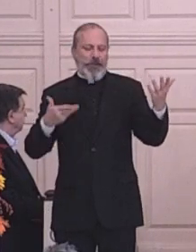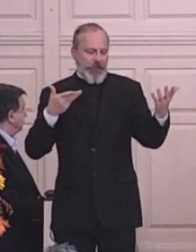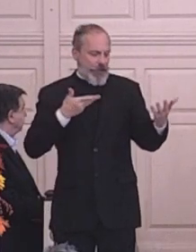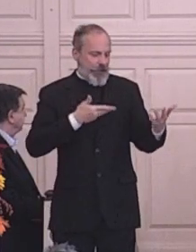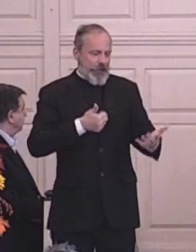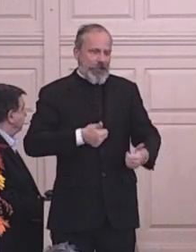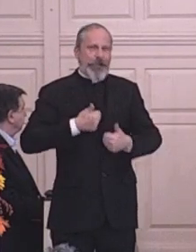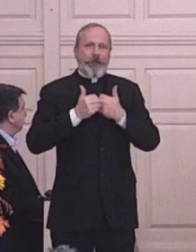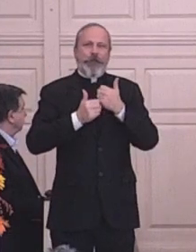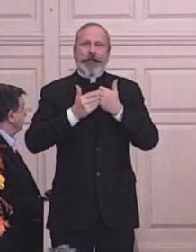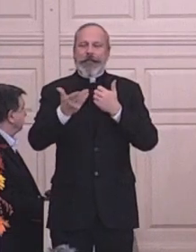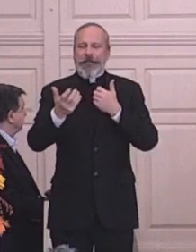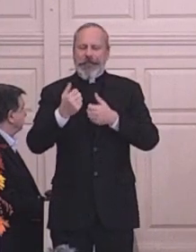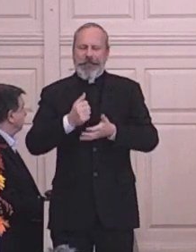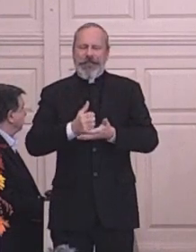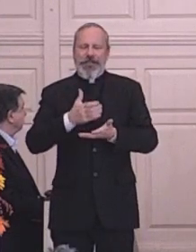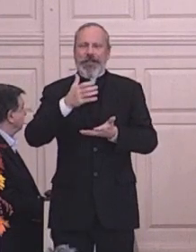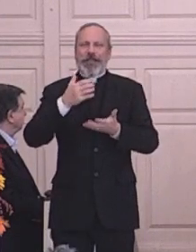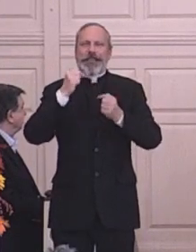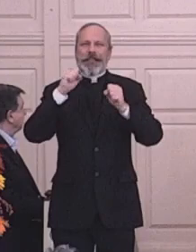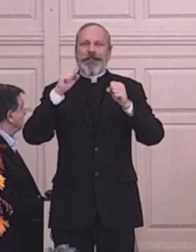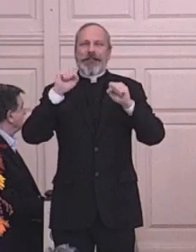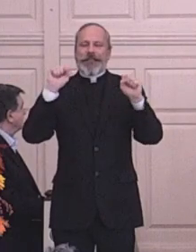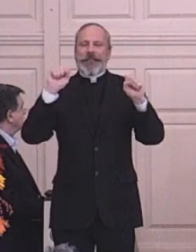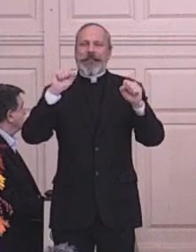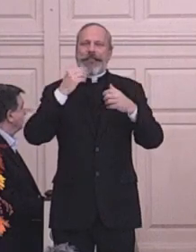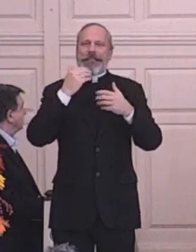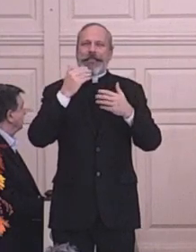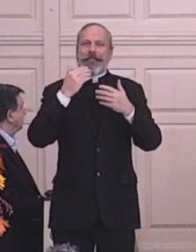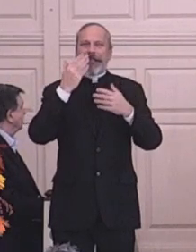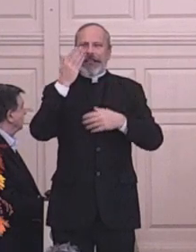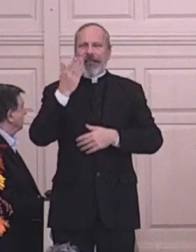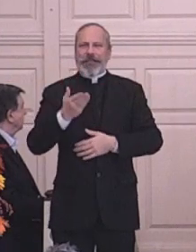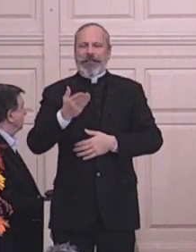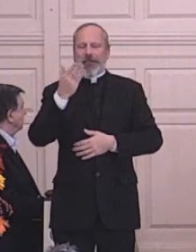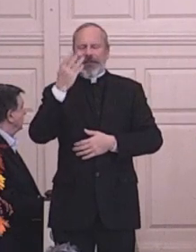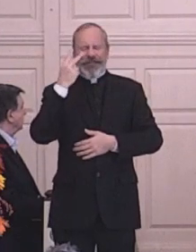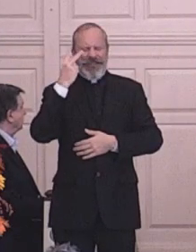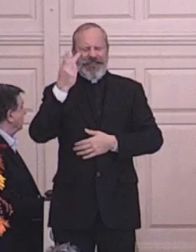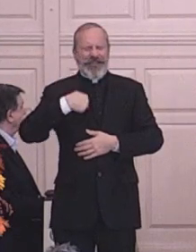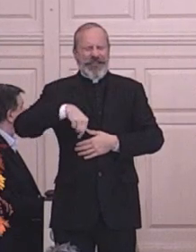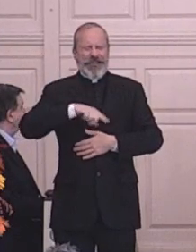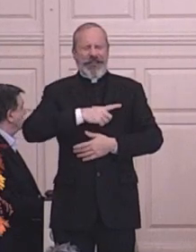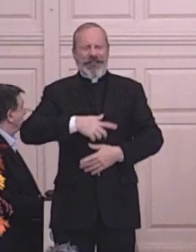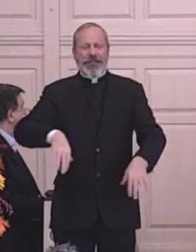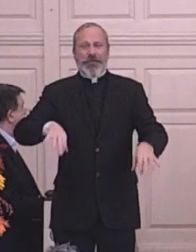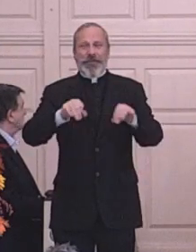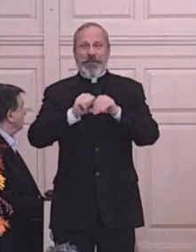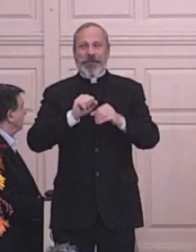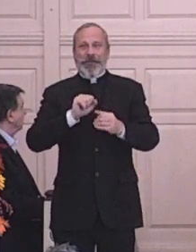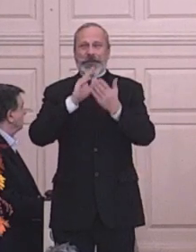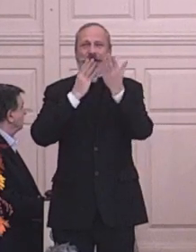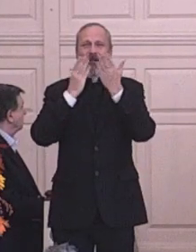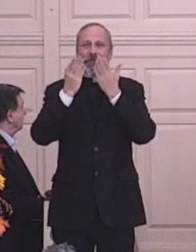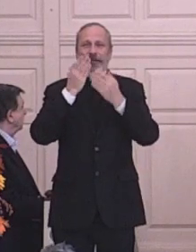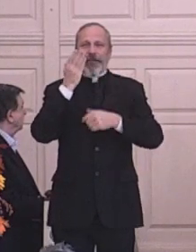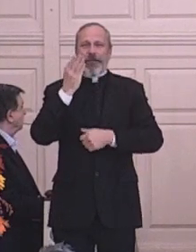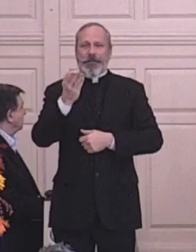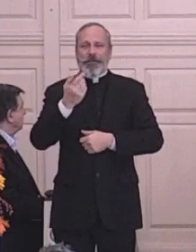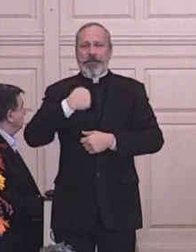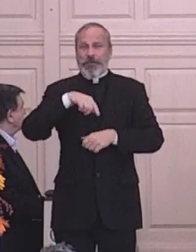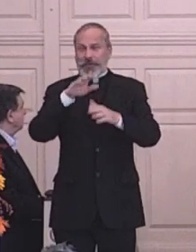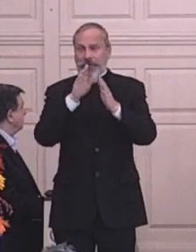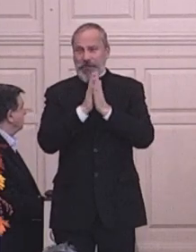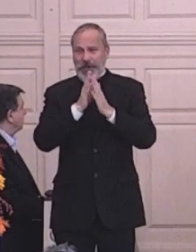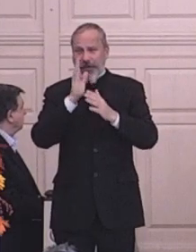of life and the chalice of salvation, giving thanks that you have held us worthy to be in your presence and minister